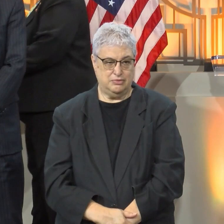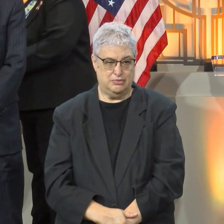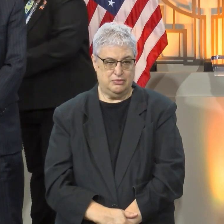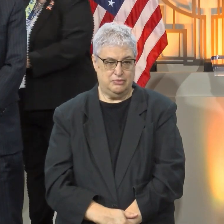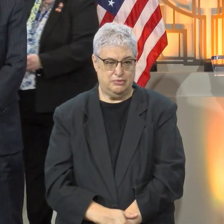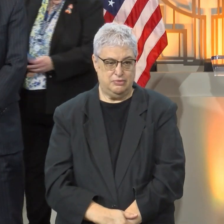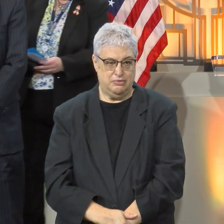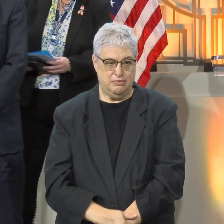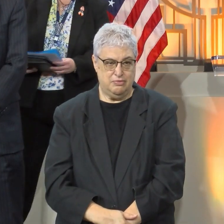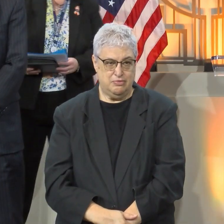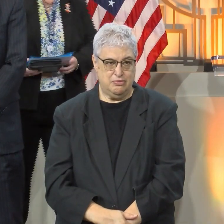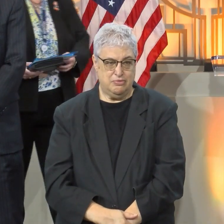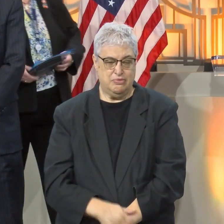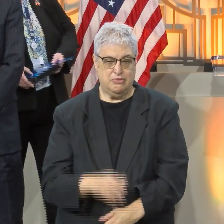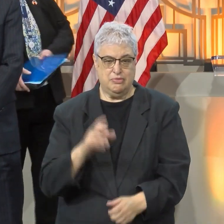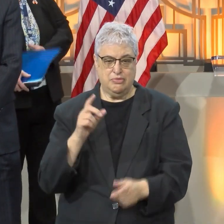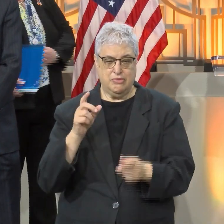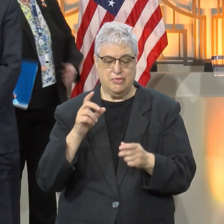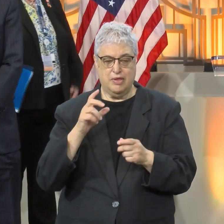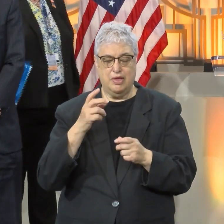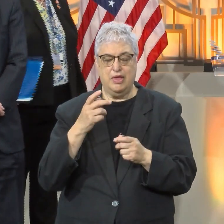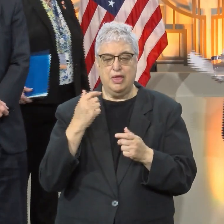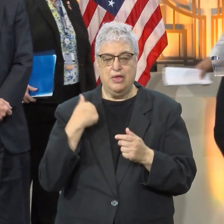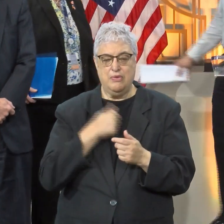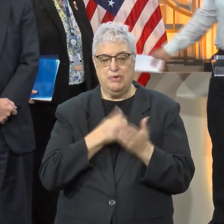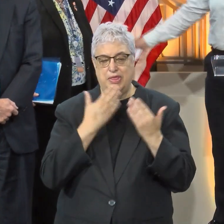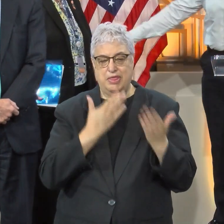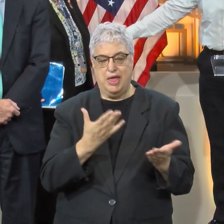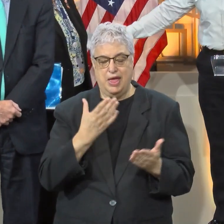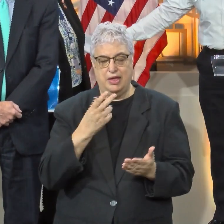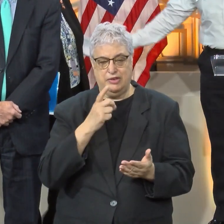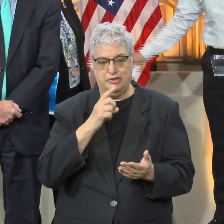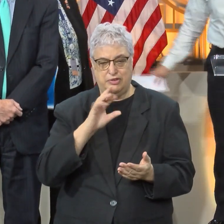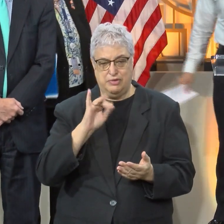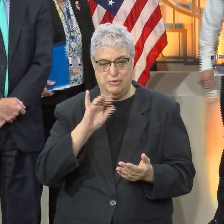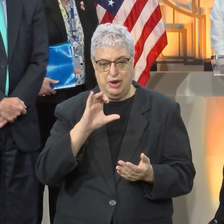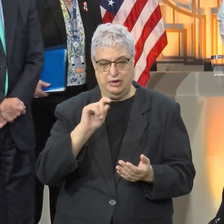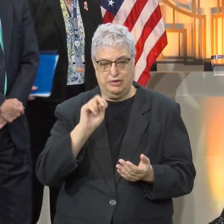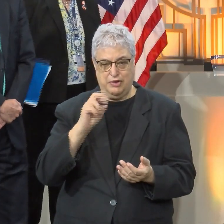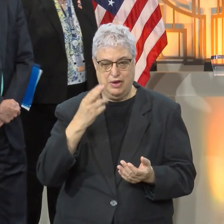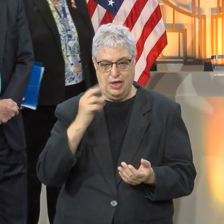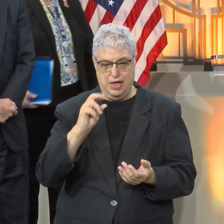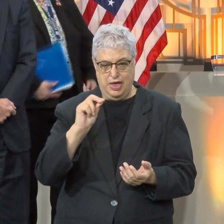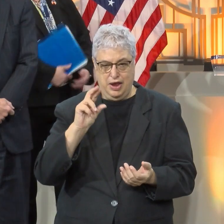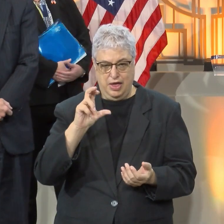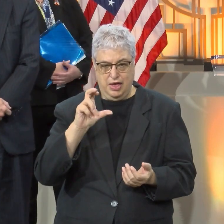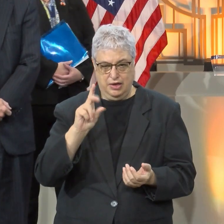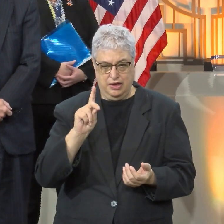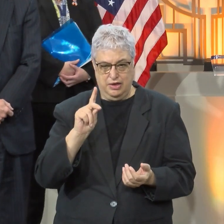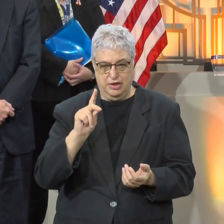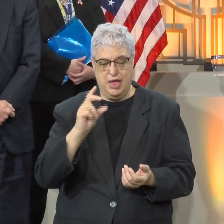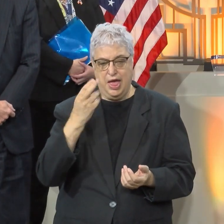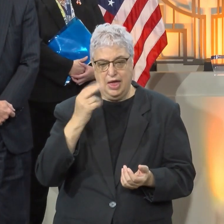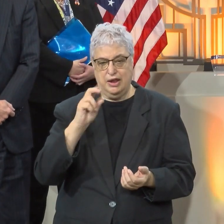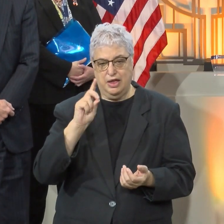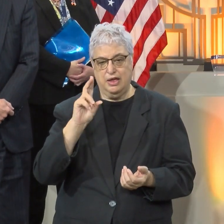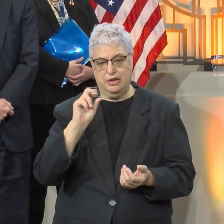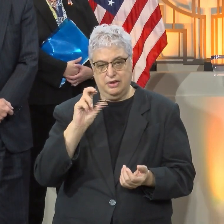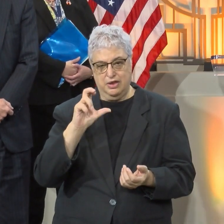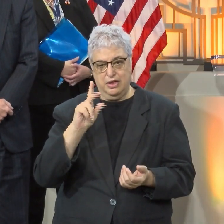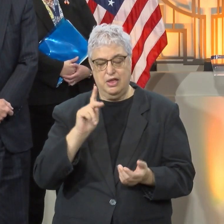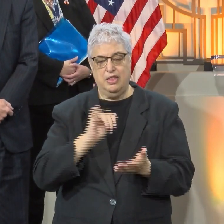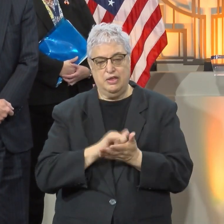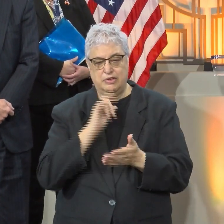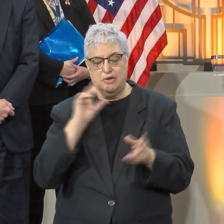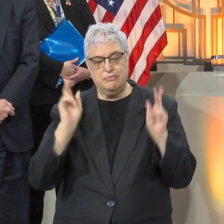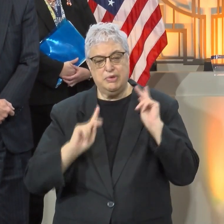Let me thank Director Haddock, and please bear in mind that these are essential employees. These are the people,